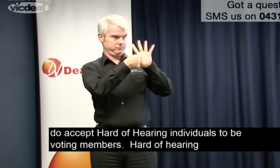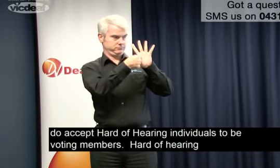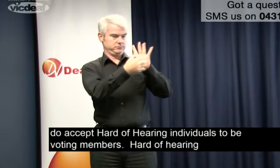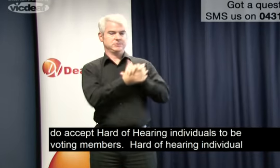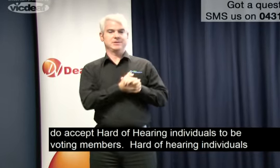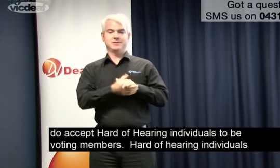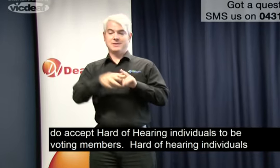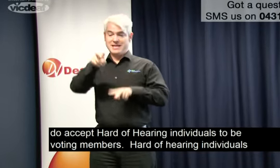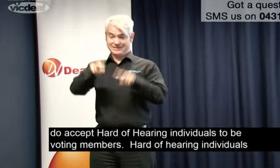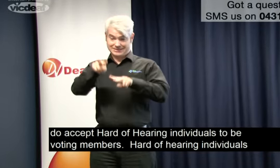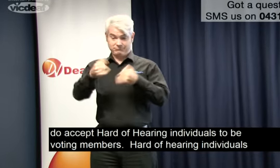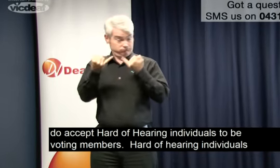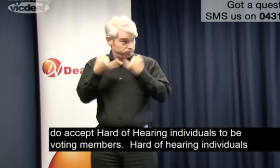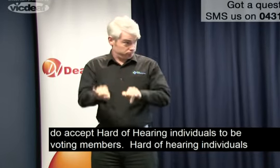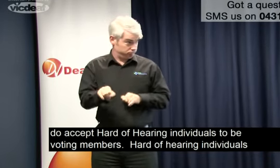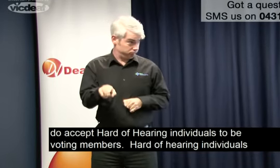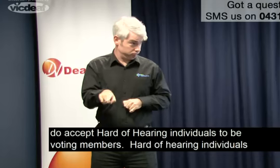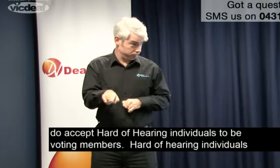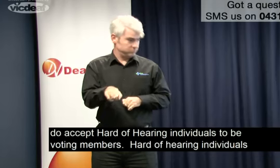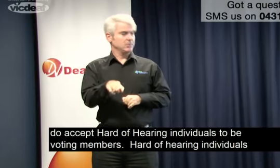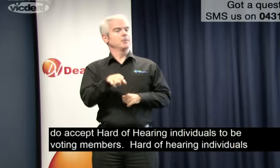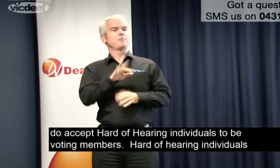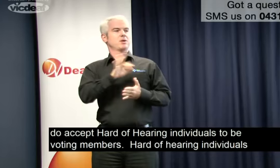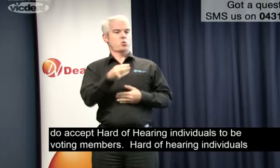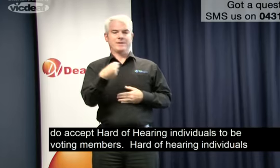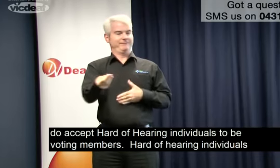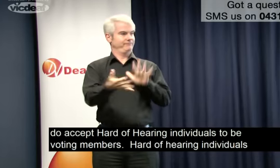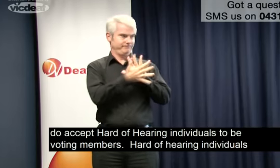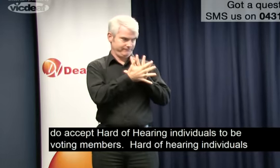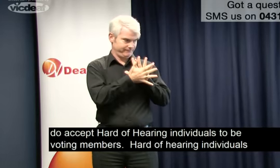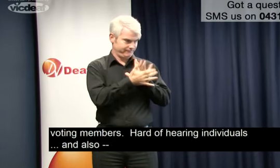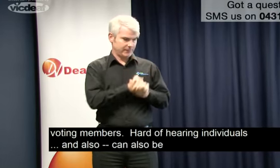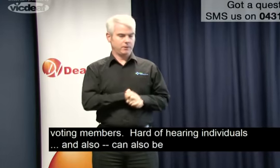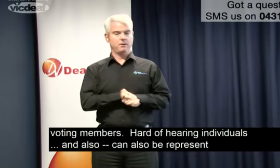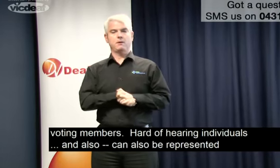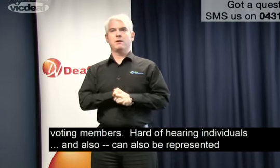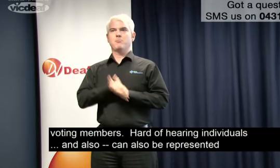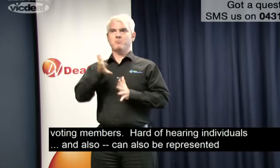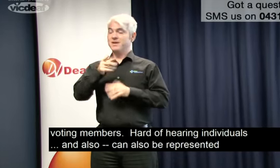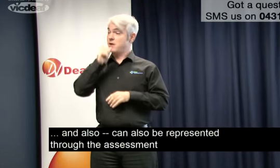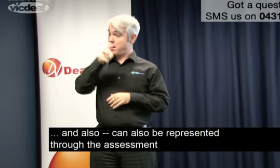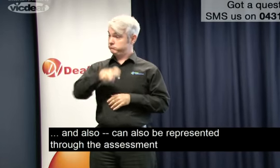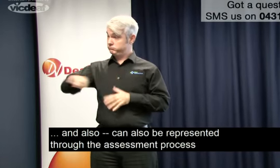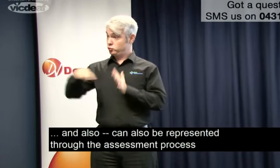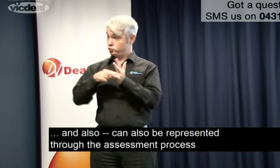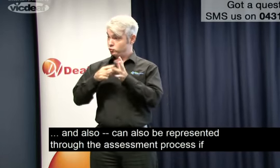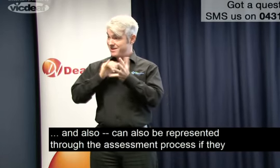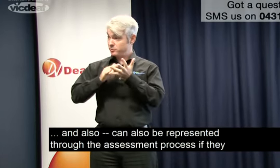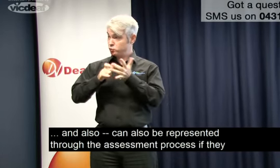can also be represented through the assessment process if they succeed, but if they don't pass that assessment, they won't